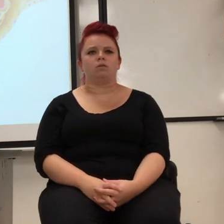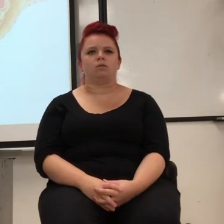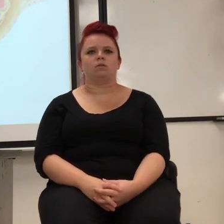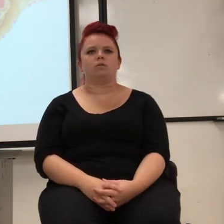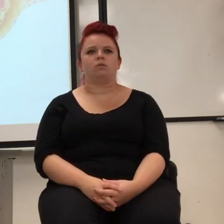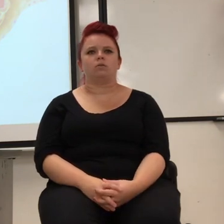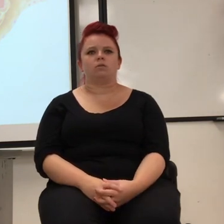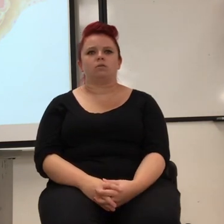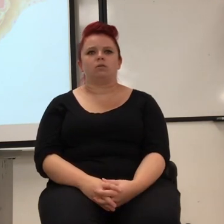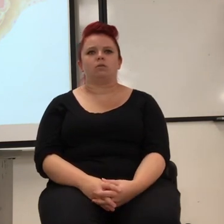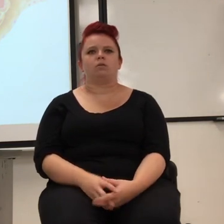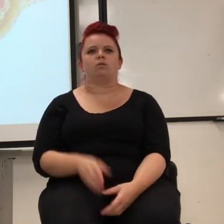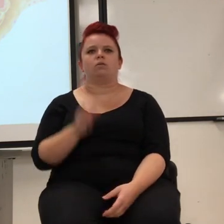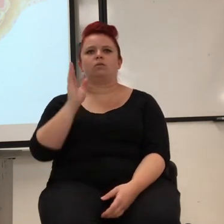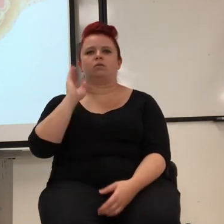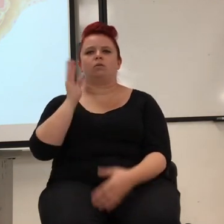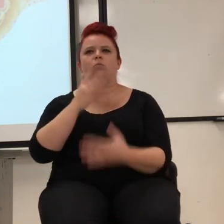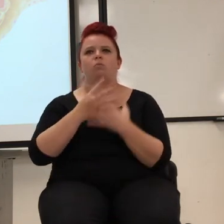filter the plasma